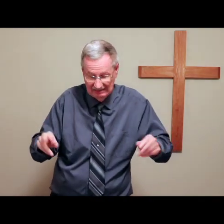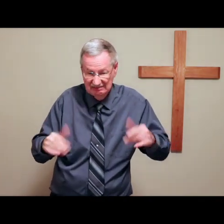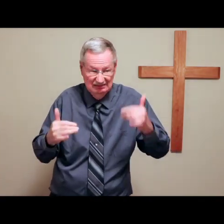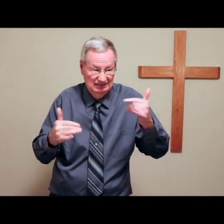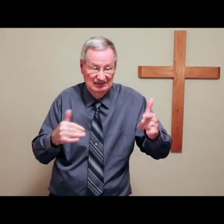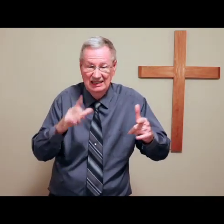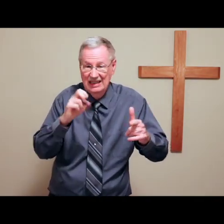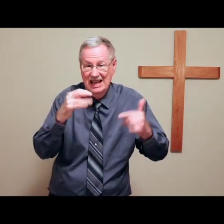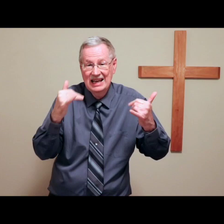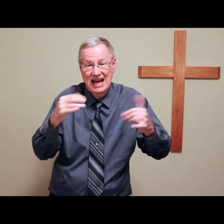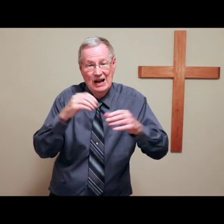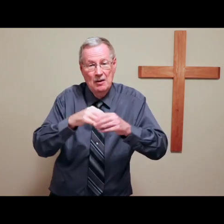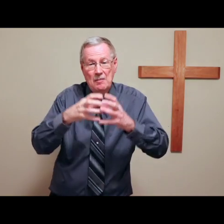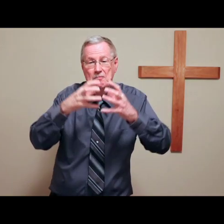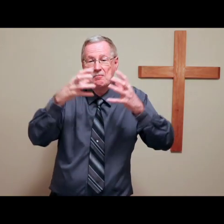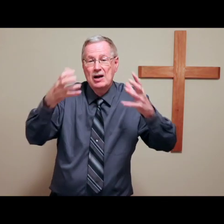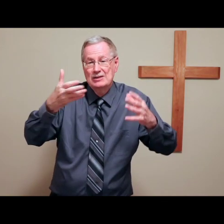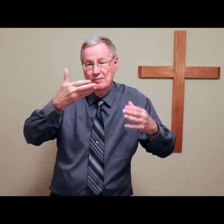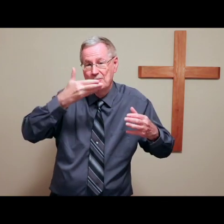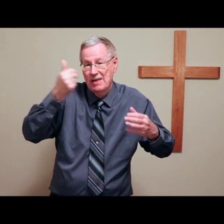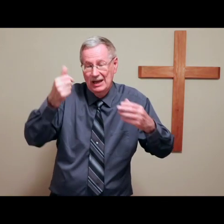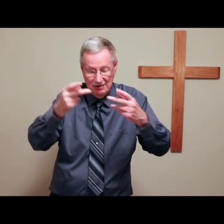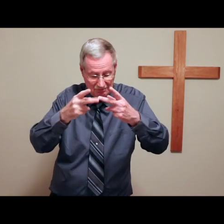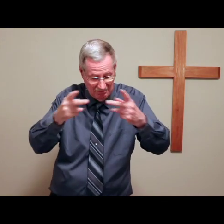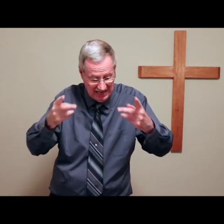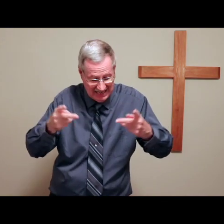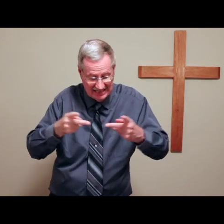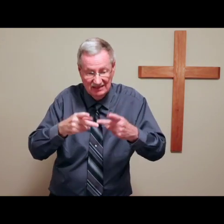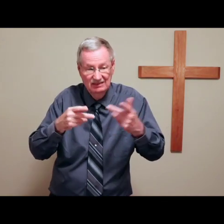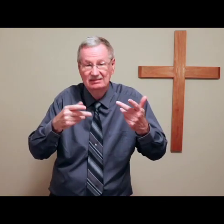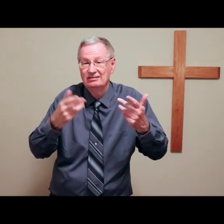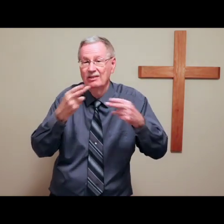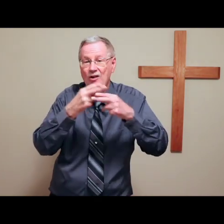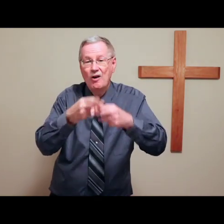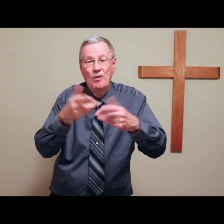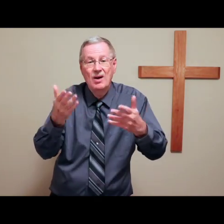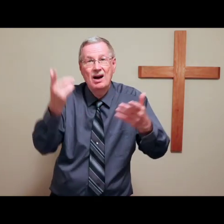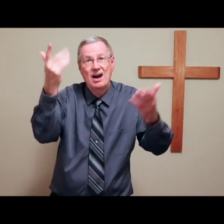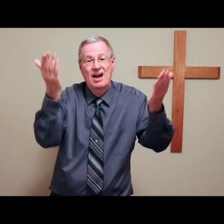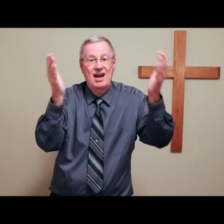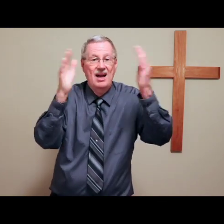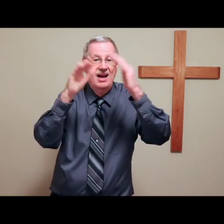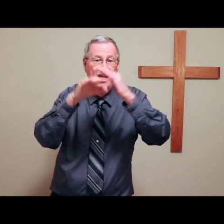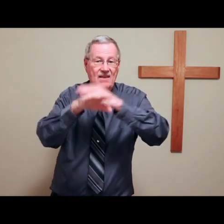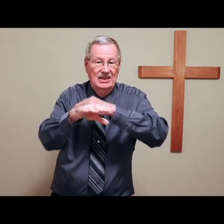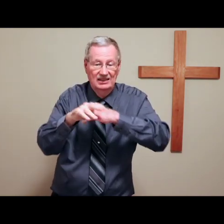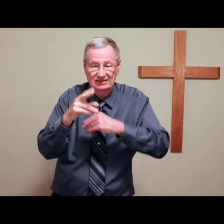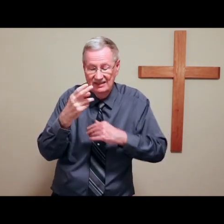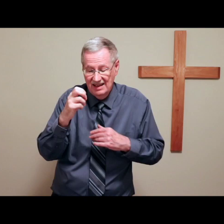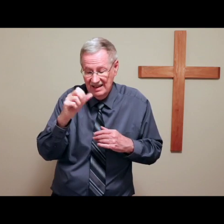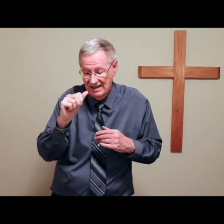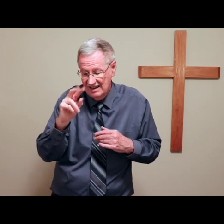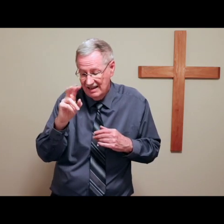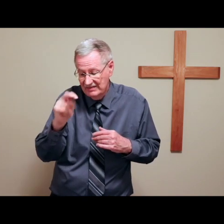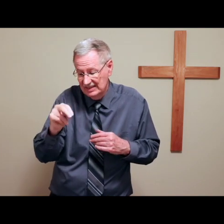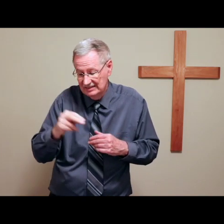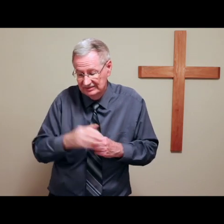Len was ready. He is now in a much better place called heaven.